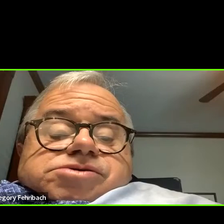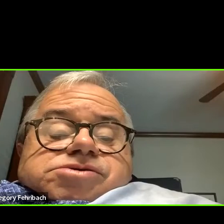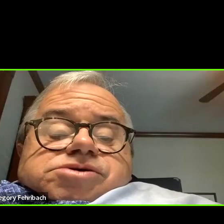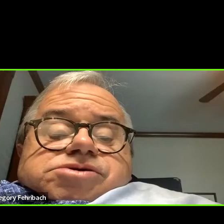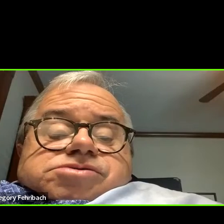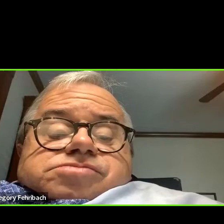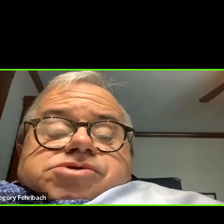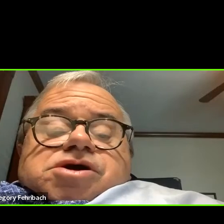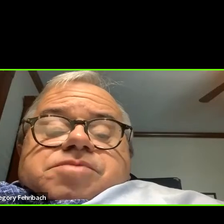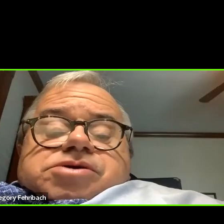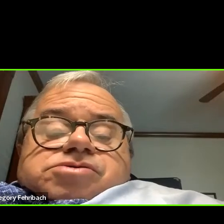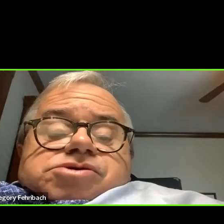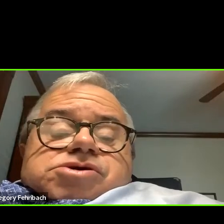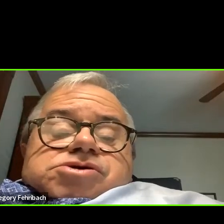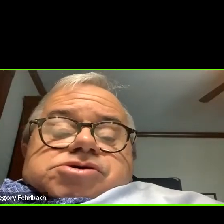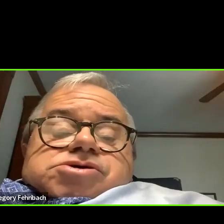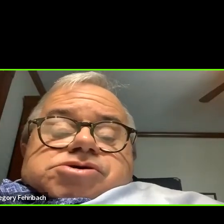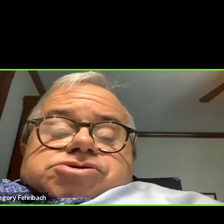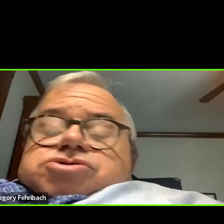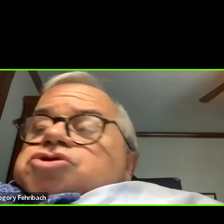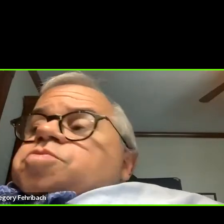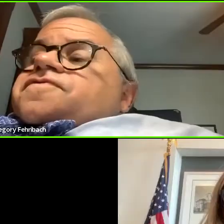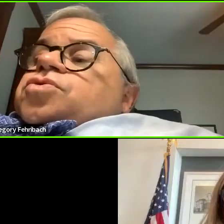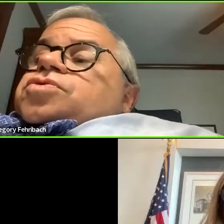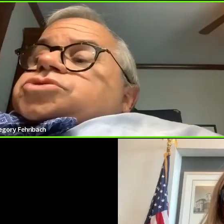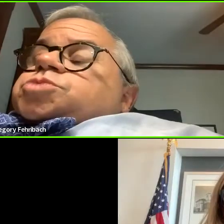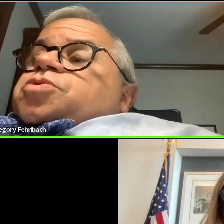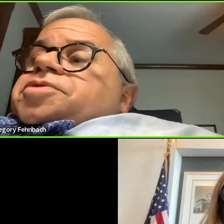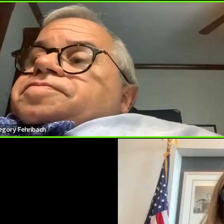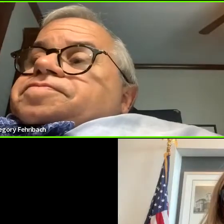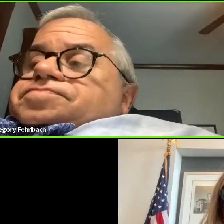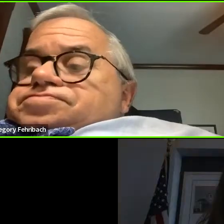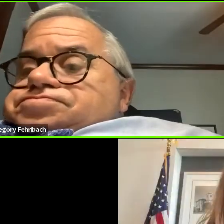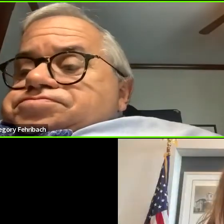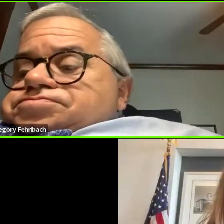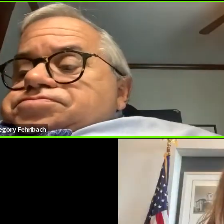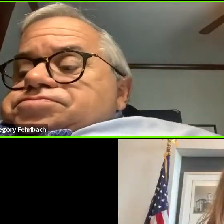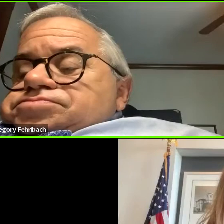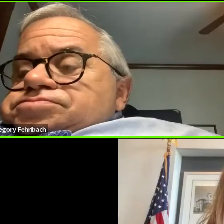make a comment to the open floor at this point?